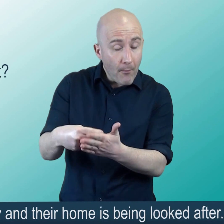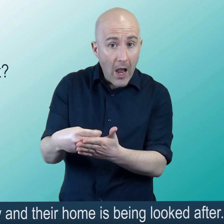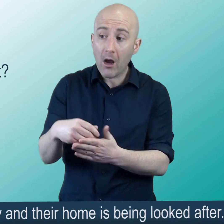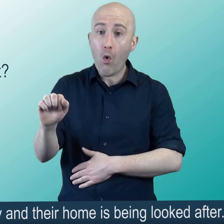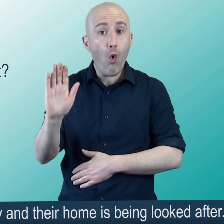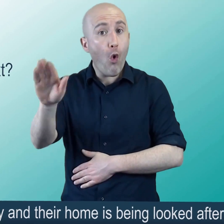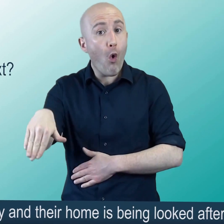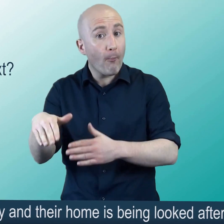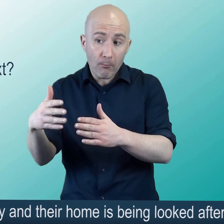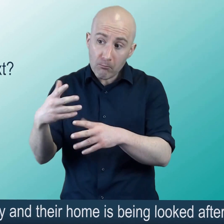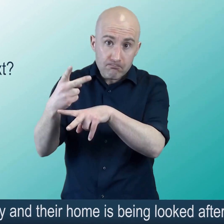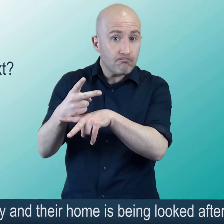money and their home is being looked after.